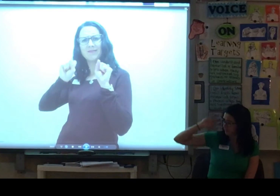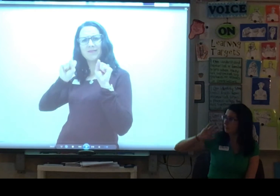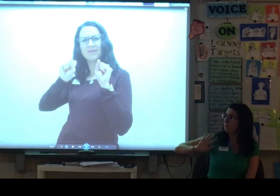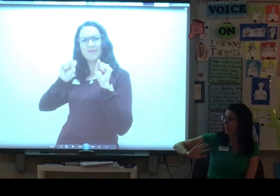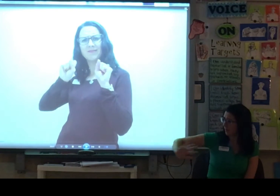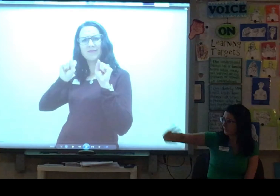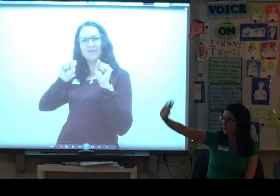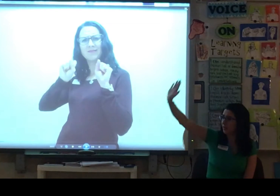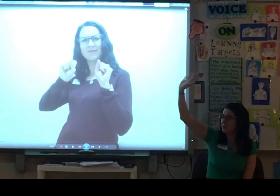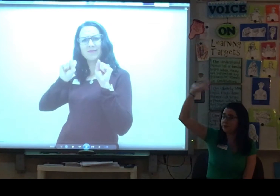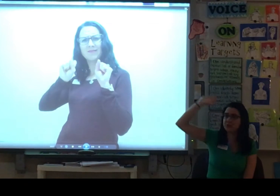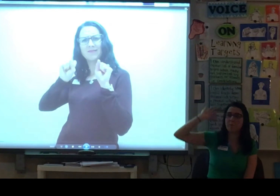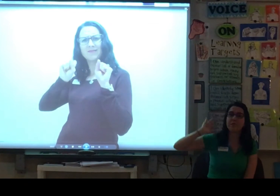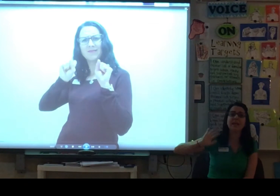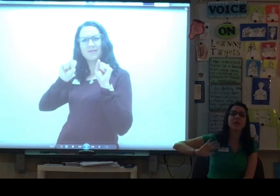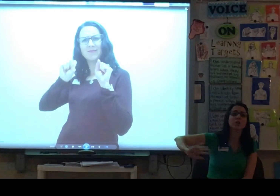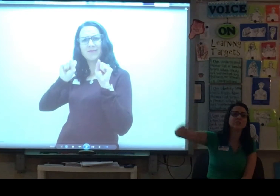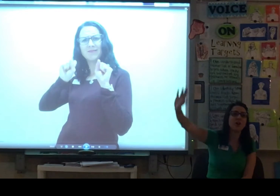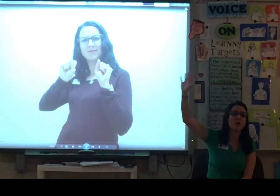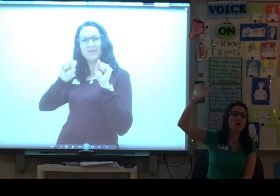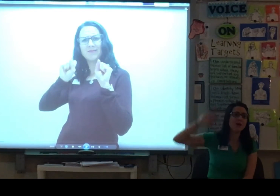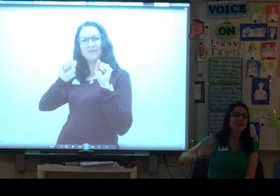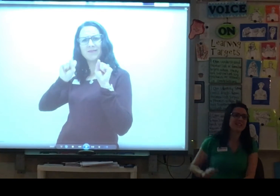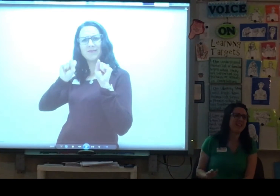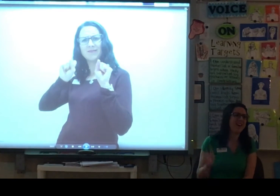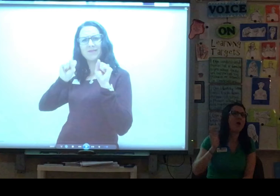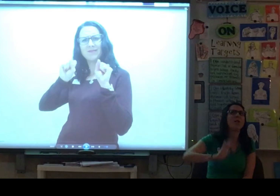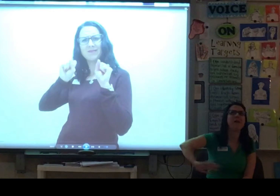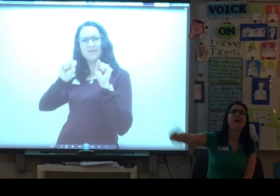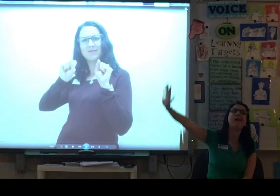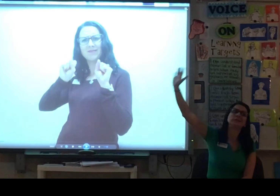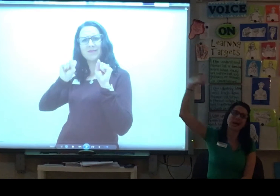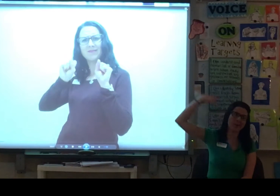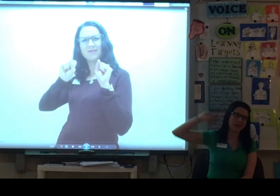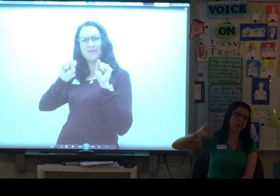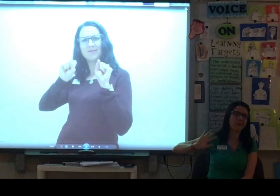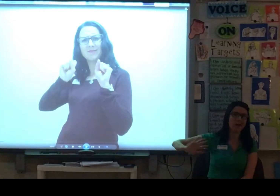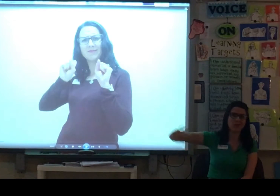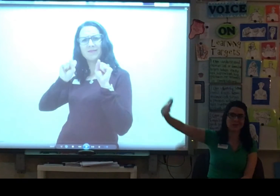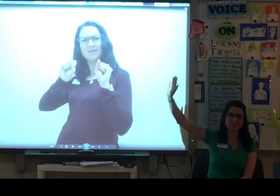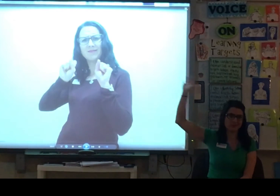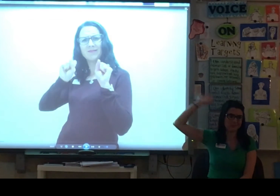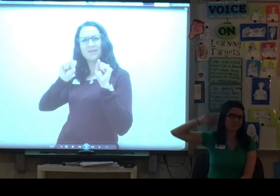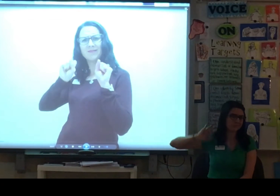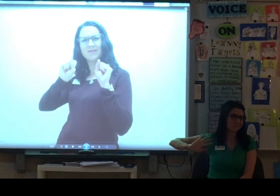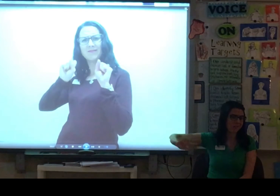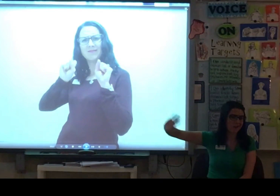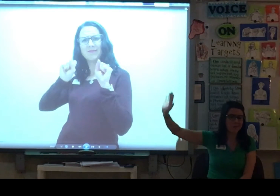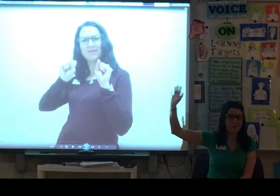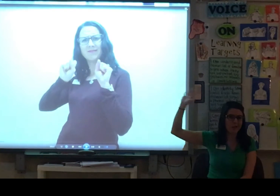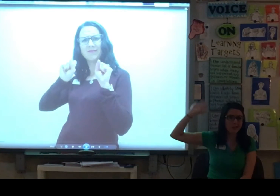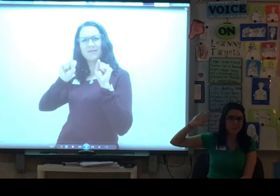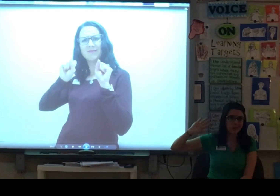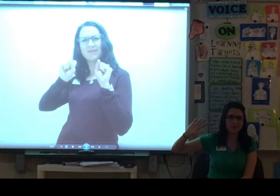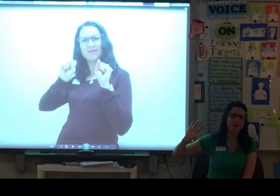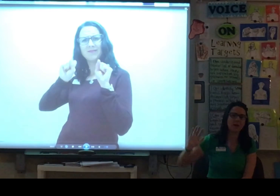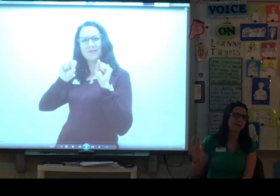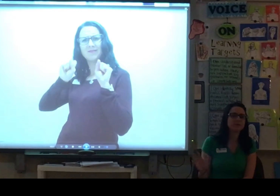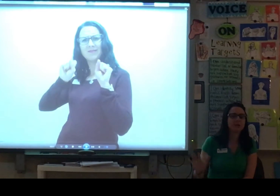go harder. you would do a bigger, say like, oh, a long time ago when I was like a baby. No. Good job,